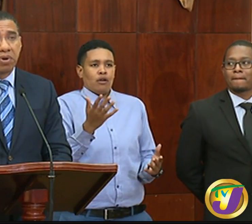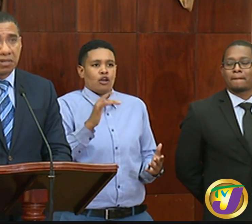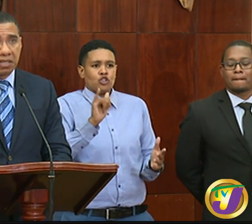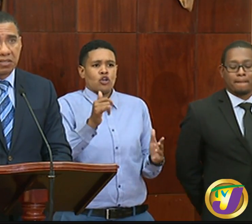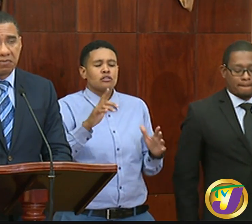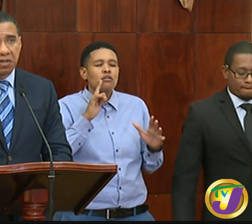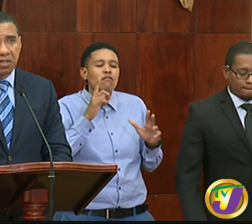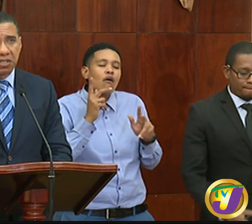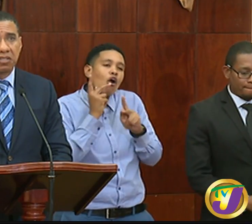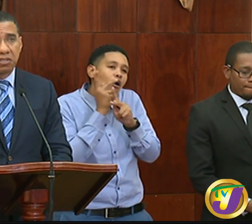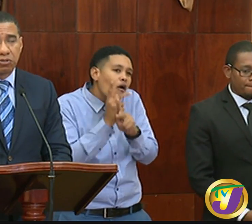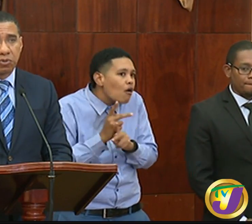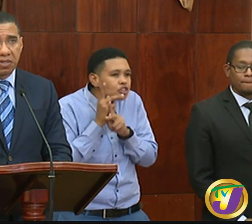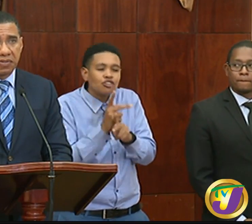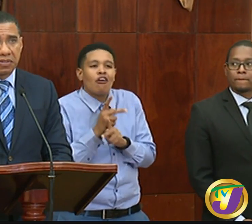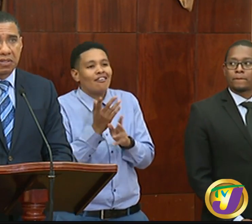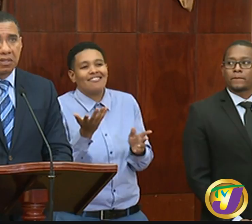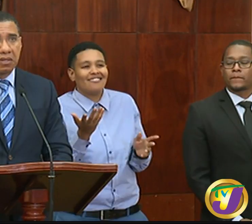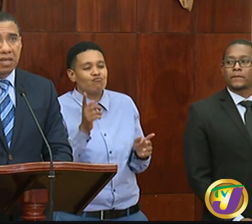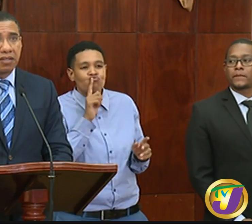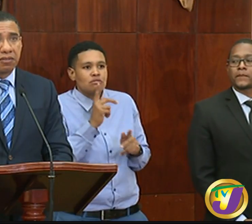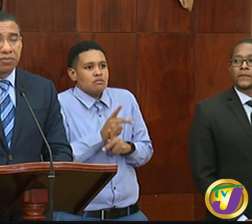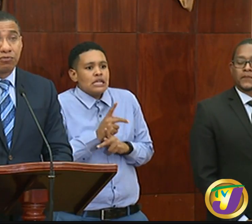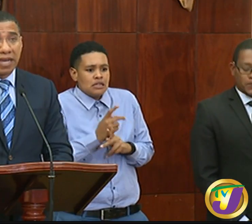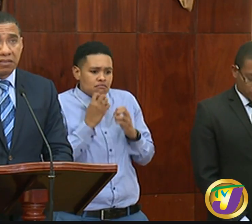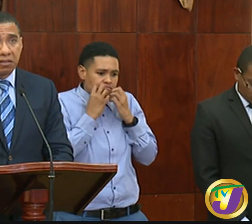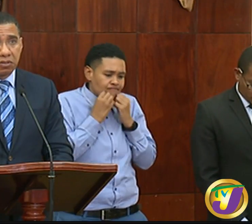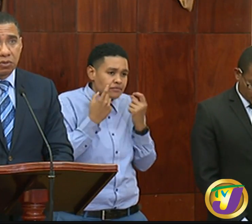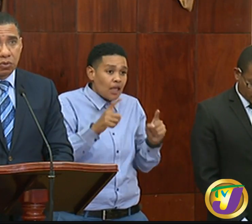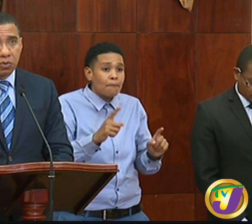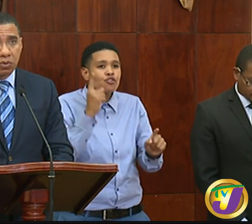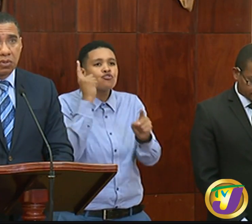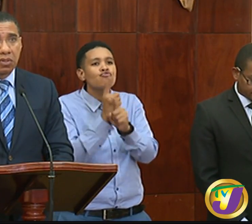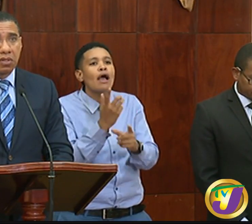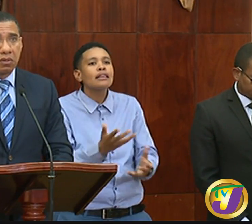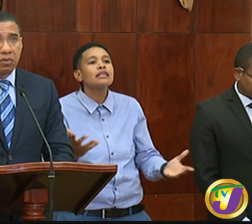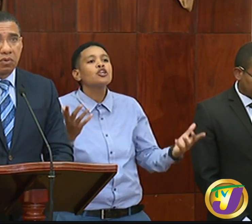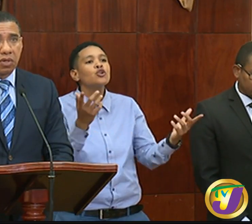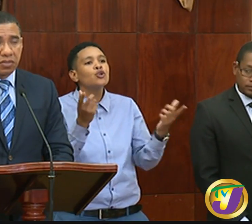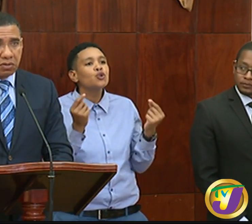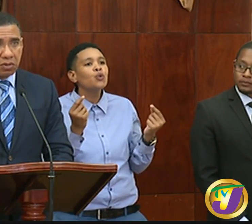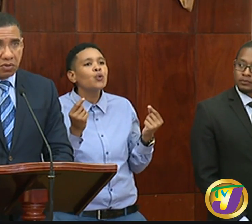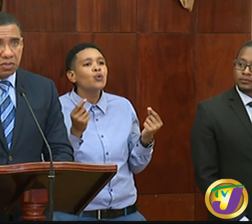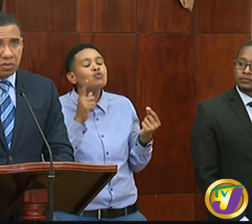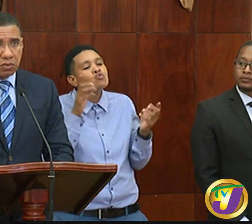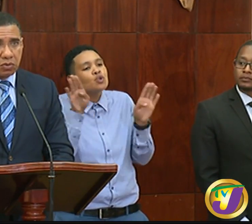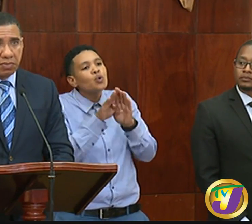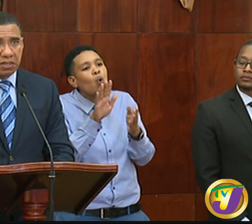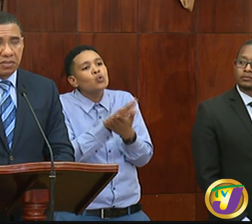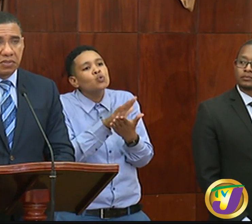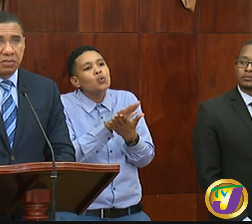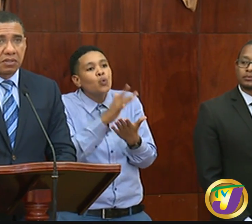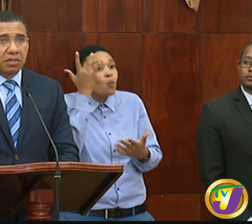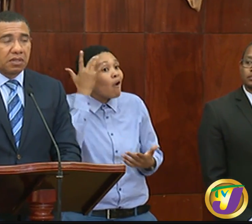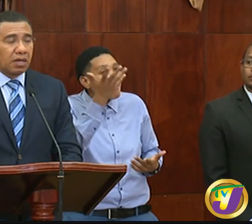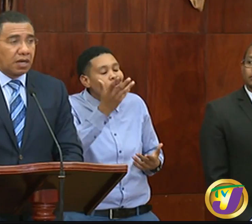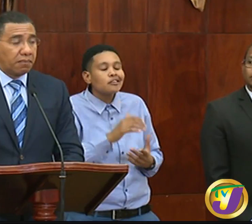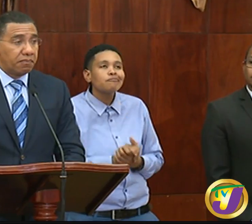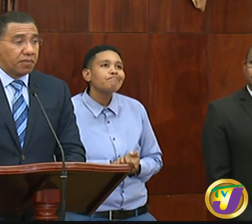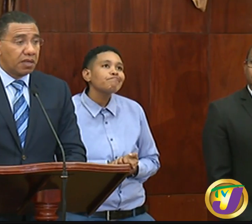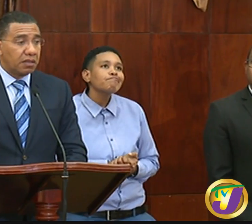an abundance of caution. The truth is that the right thing to do is to close the schools because,